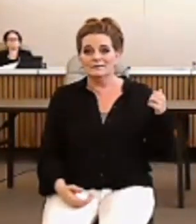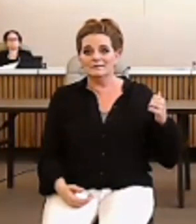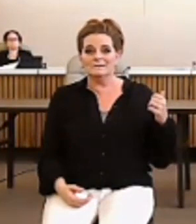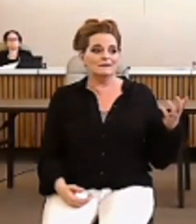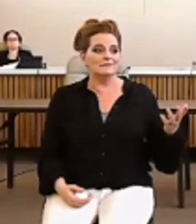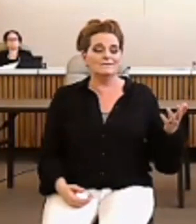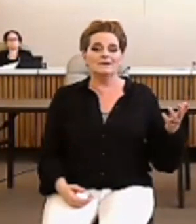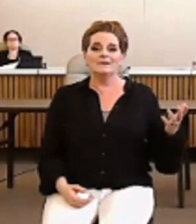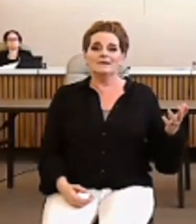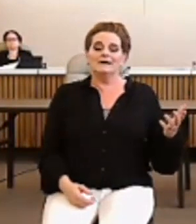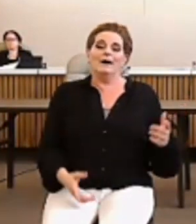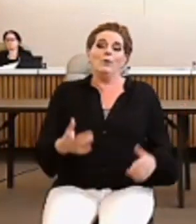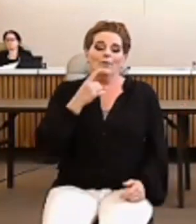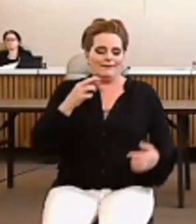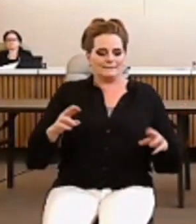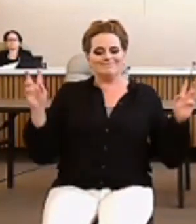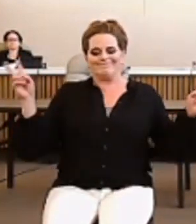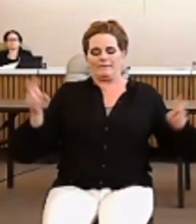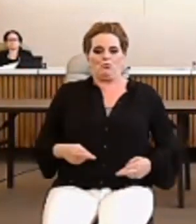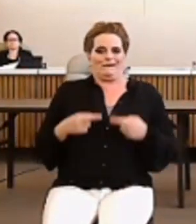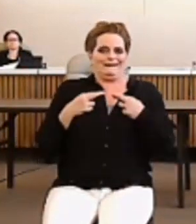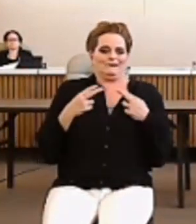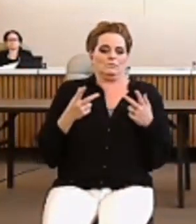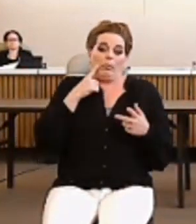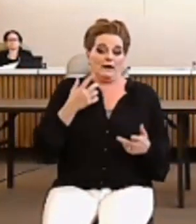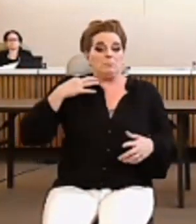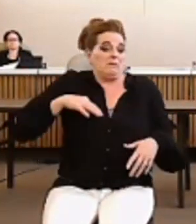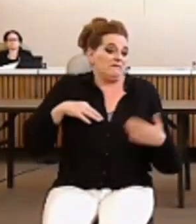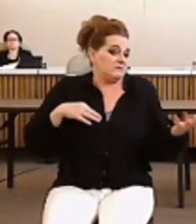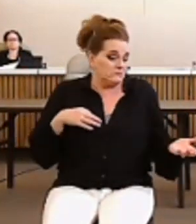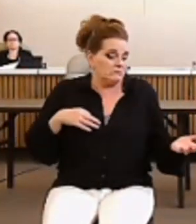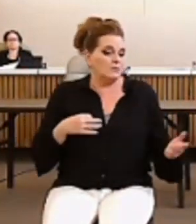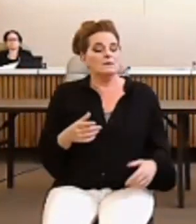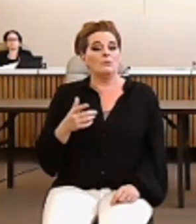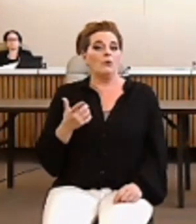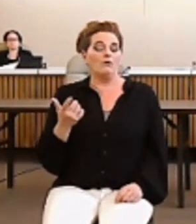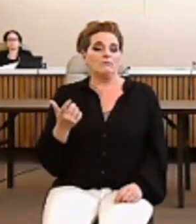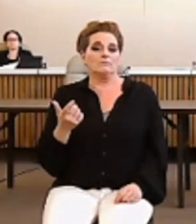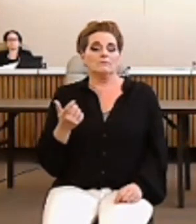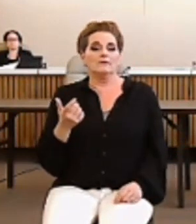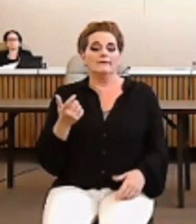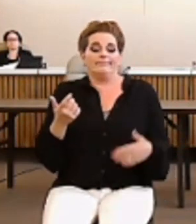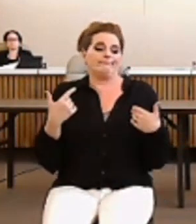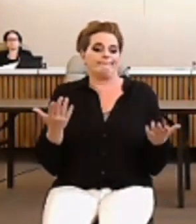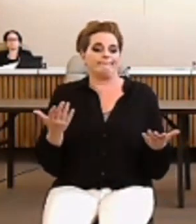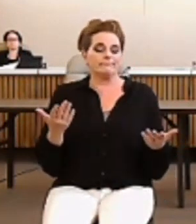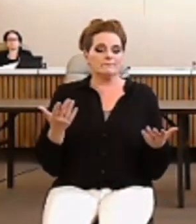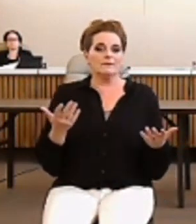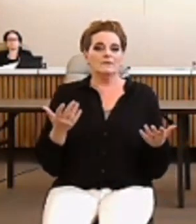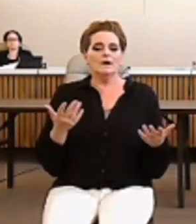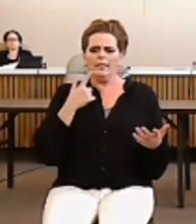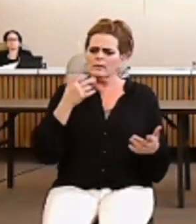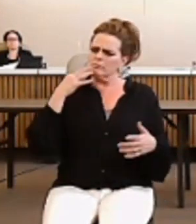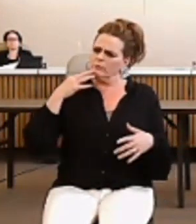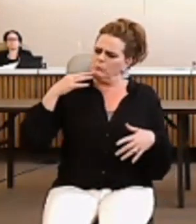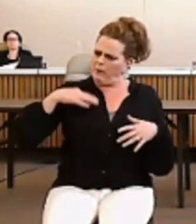it makes it a residential area, which could be beneficial for a given area. Right. So I mean, there are